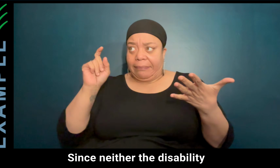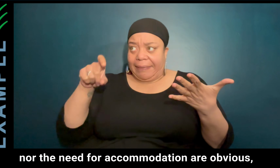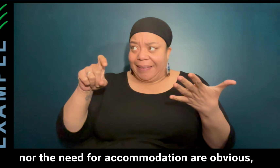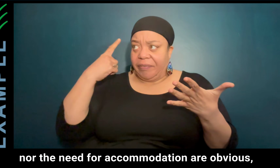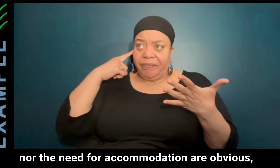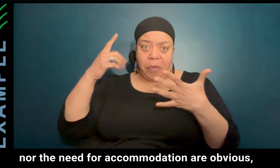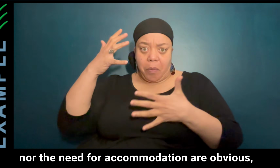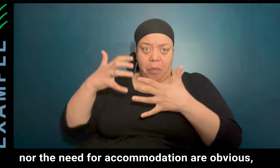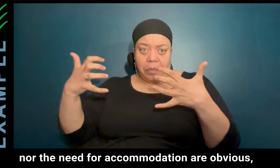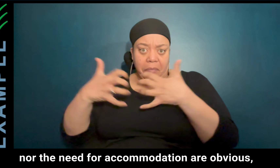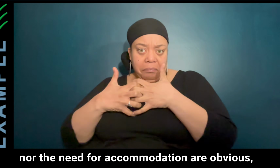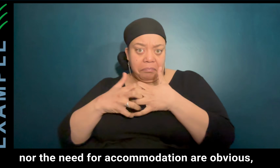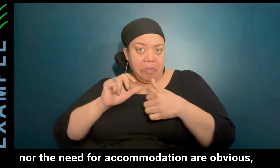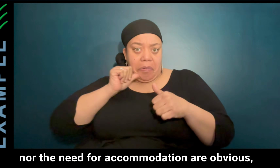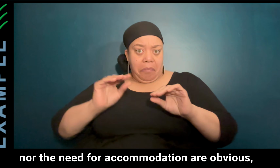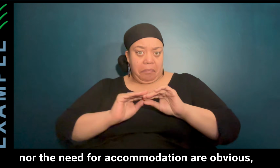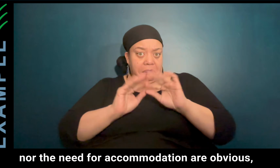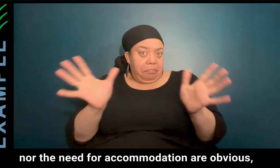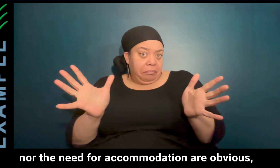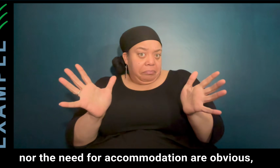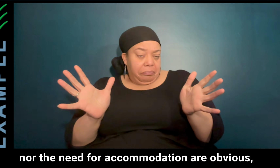nor the need for accommodation are obvious,